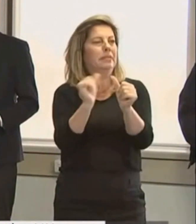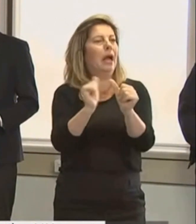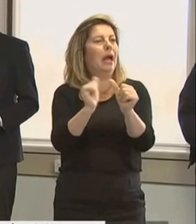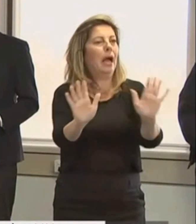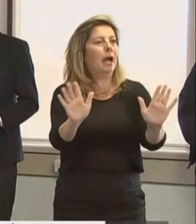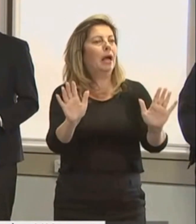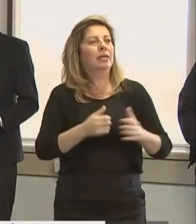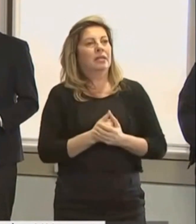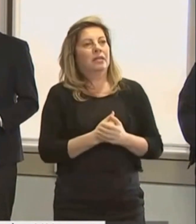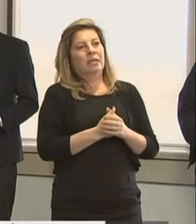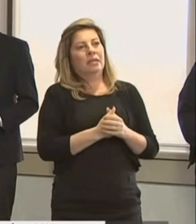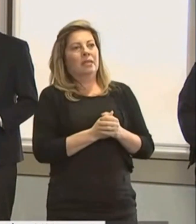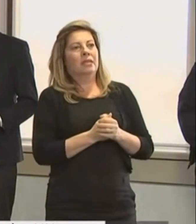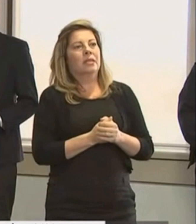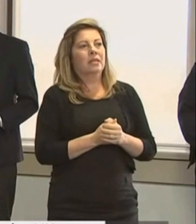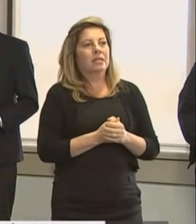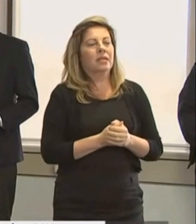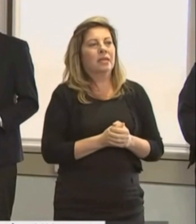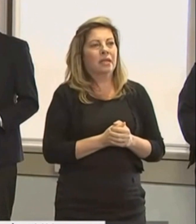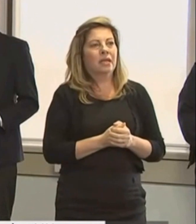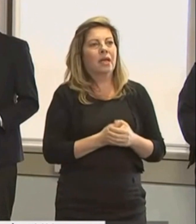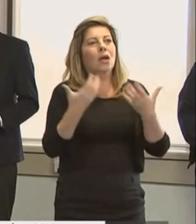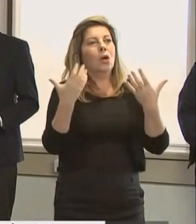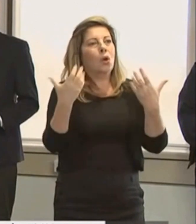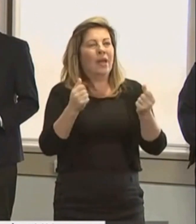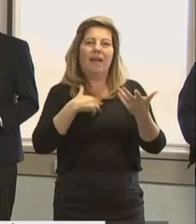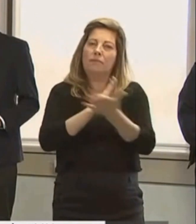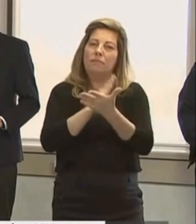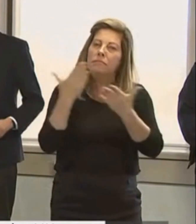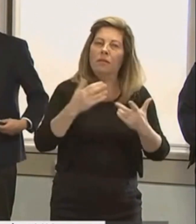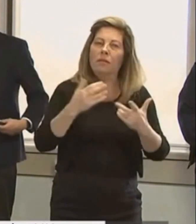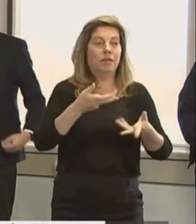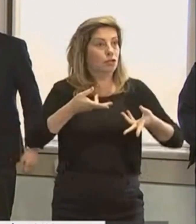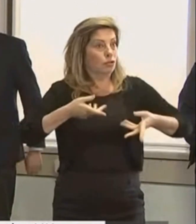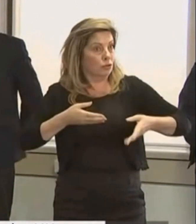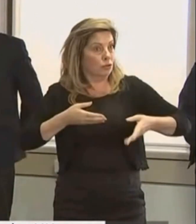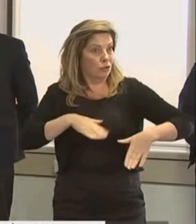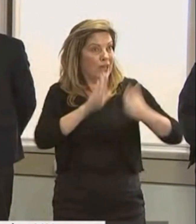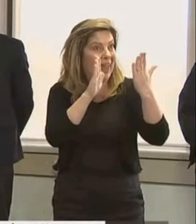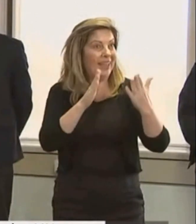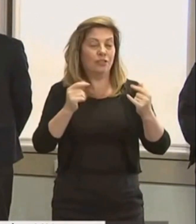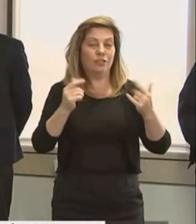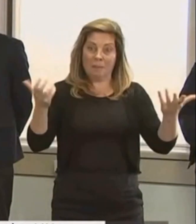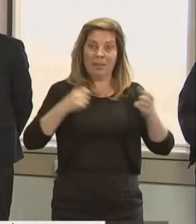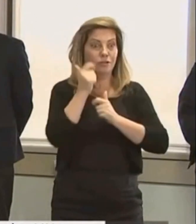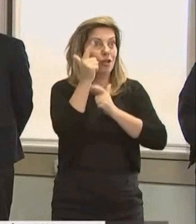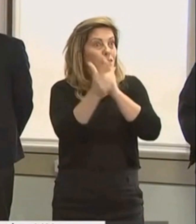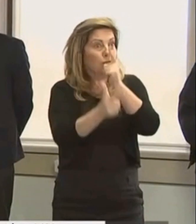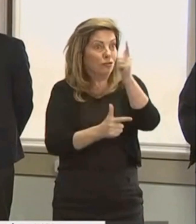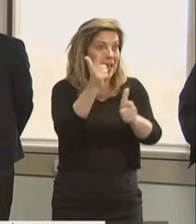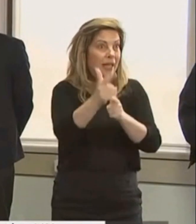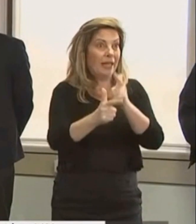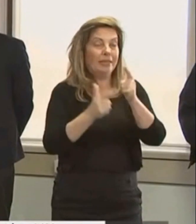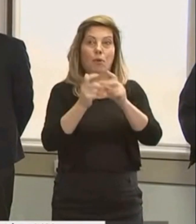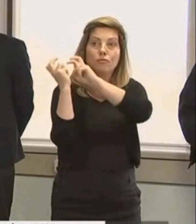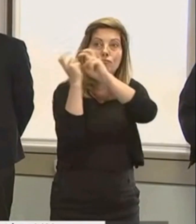and foremost, to parents, please, if you can, drop your kid at school. Alternatively, if kids can walk or ride